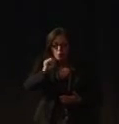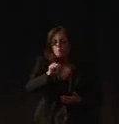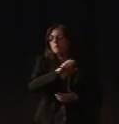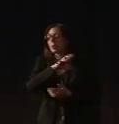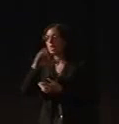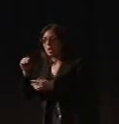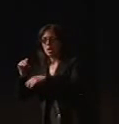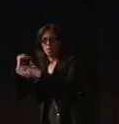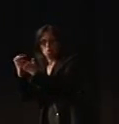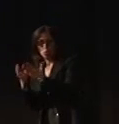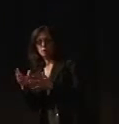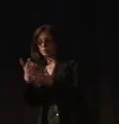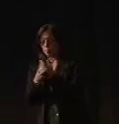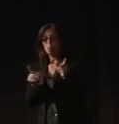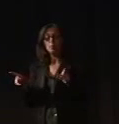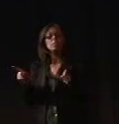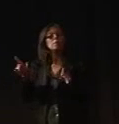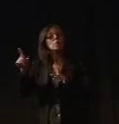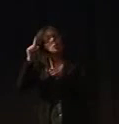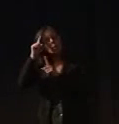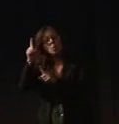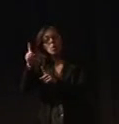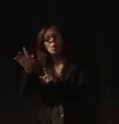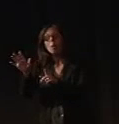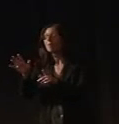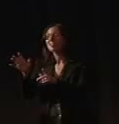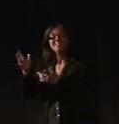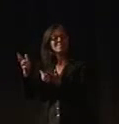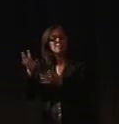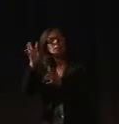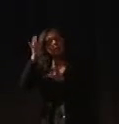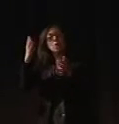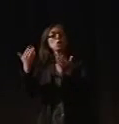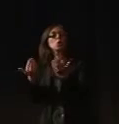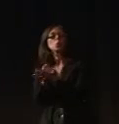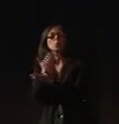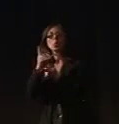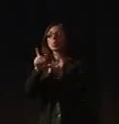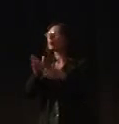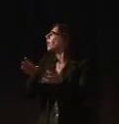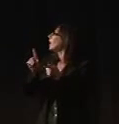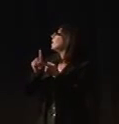of projecting the Earth itself. That's a